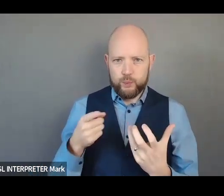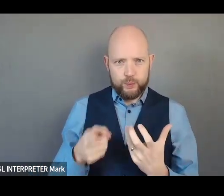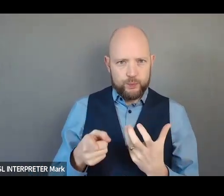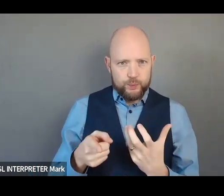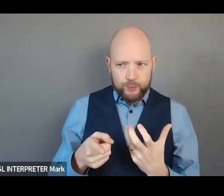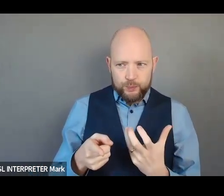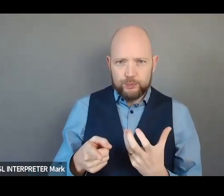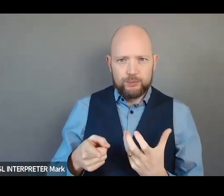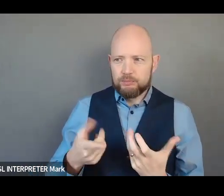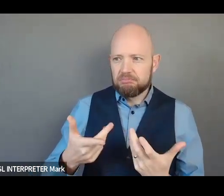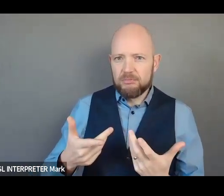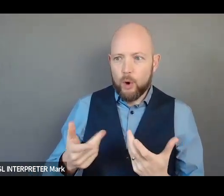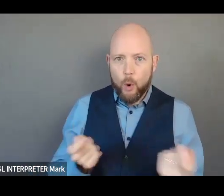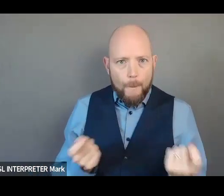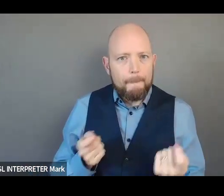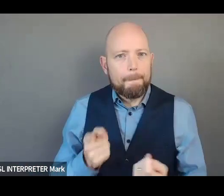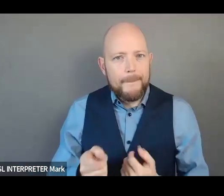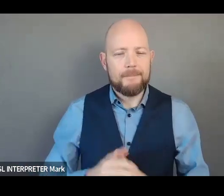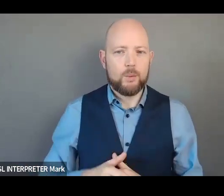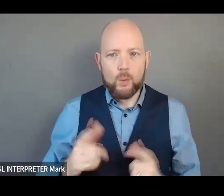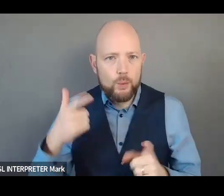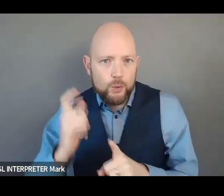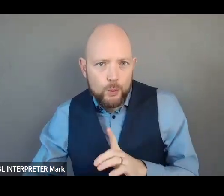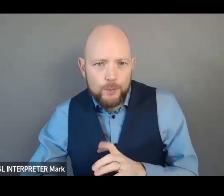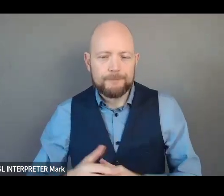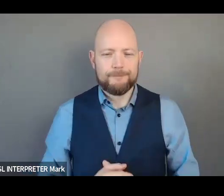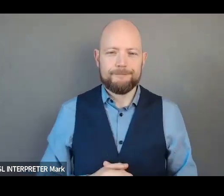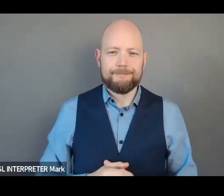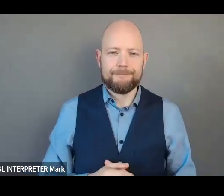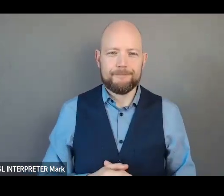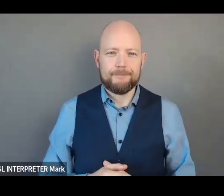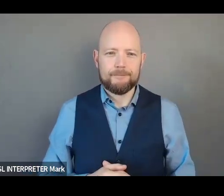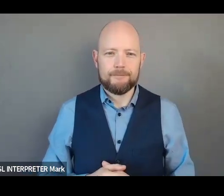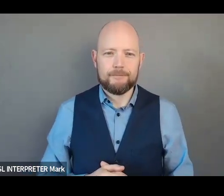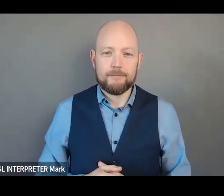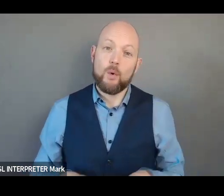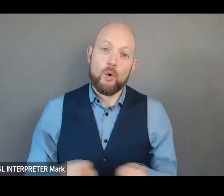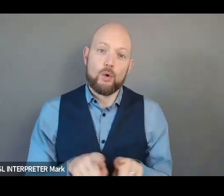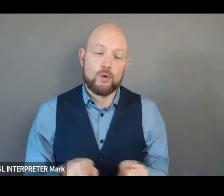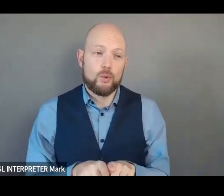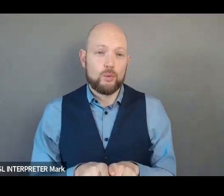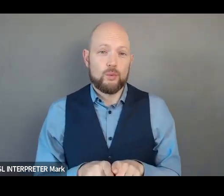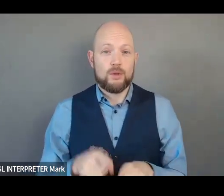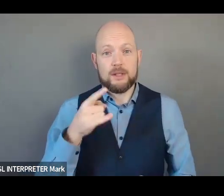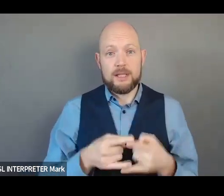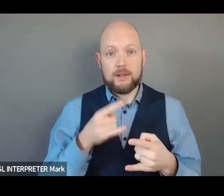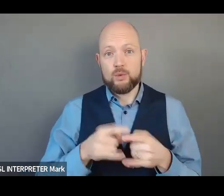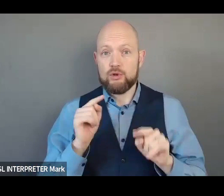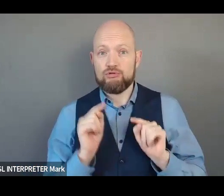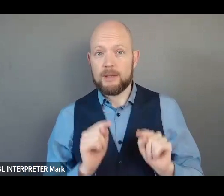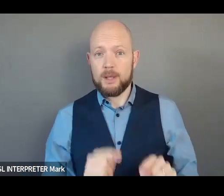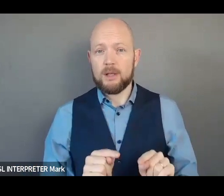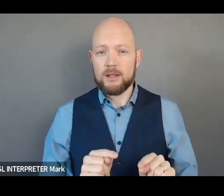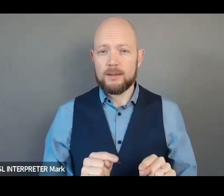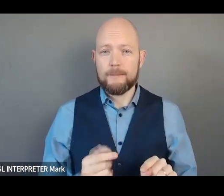probably has. And just kind of finishing with the 4th point in one particular sense about bullying and sexual harassment. When we were kind of